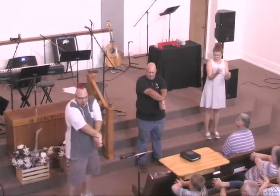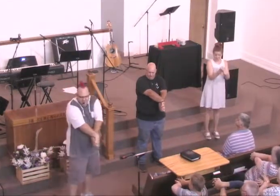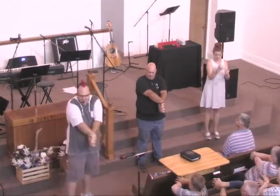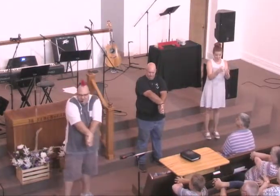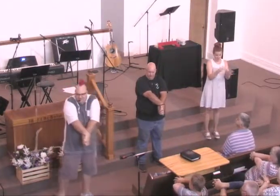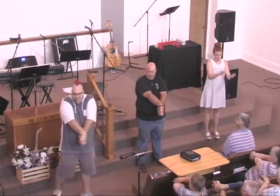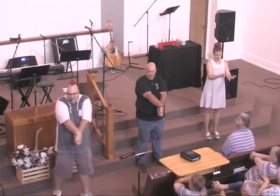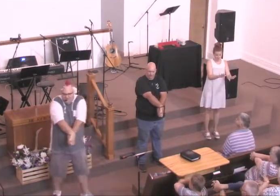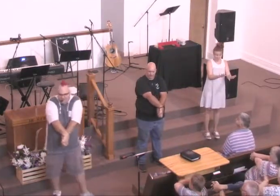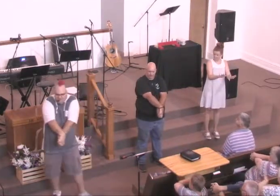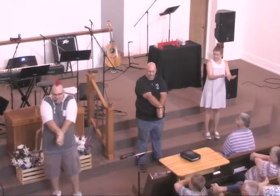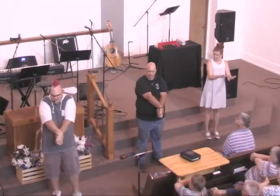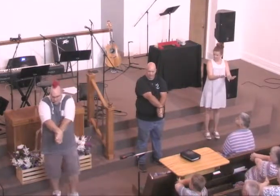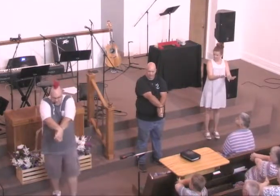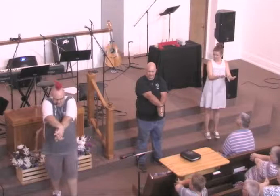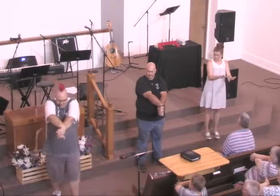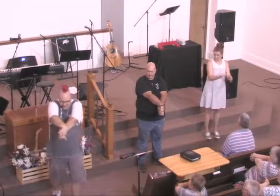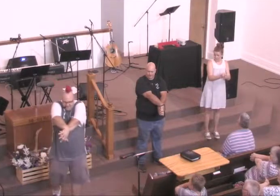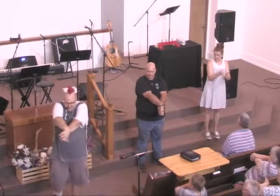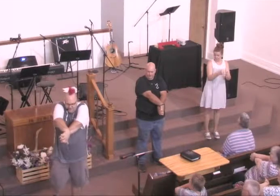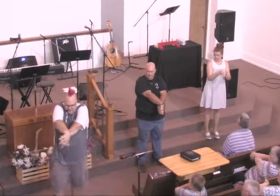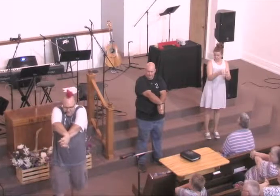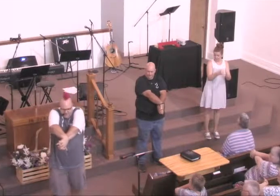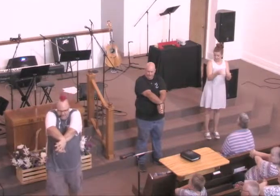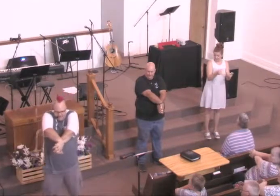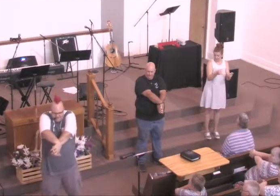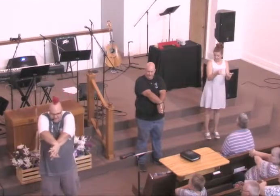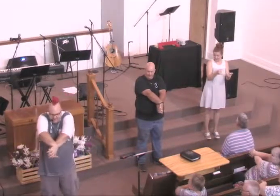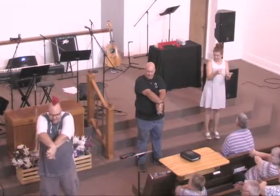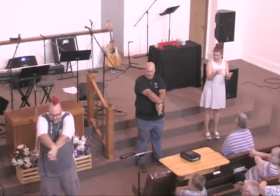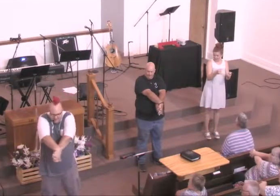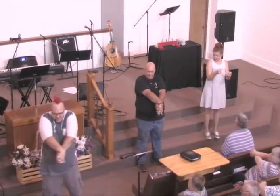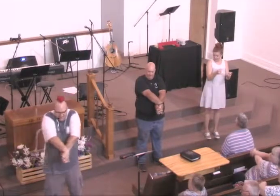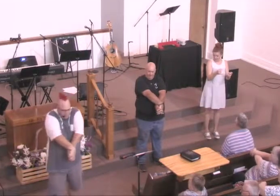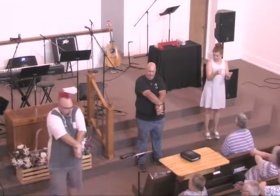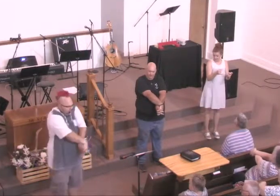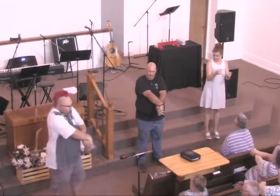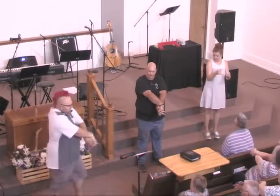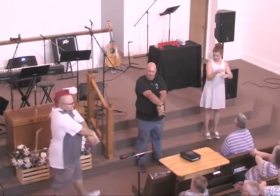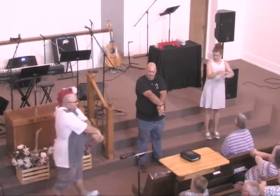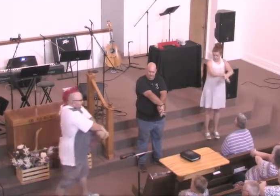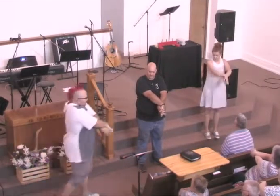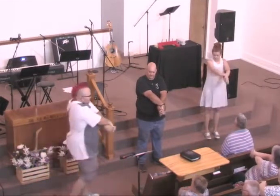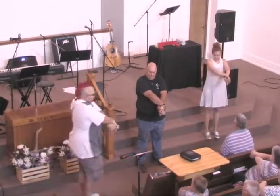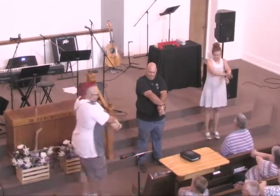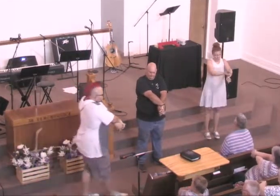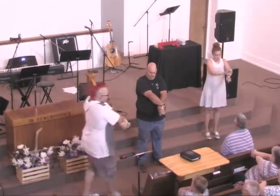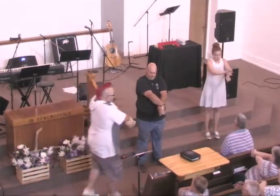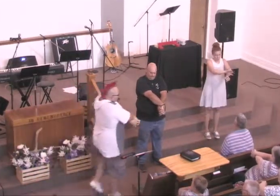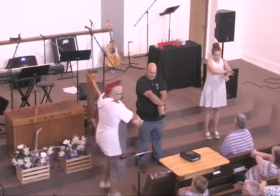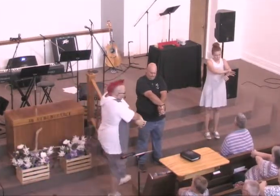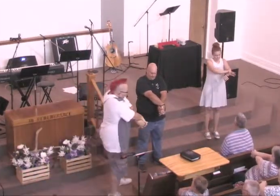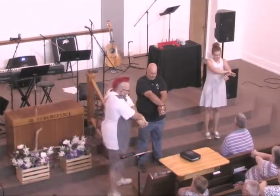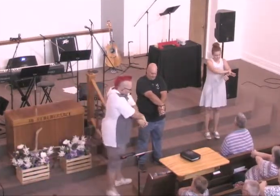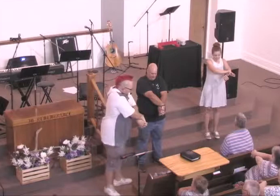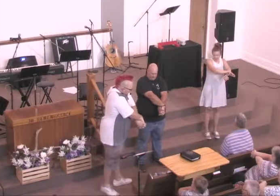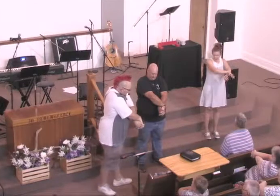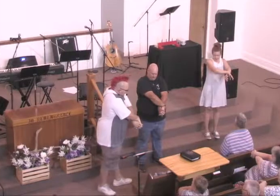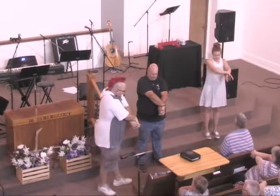it? Yeah. All right, you got it. You got to grab. Grab, sister, grab. Now wiggle just your little finger and just your